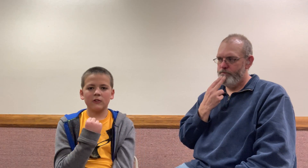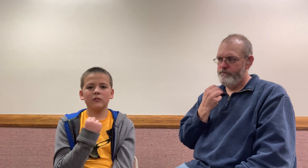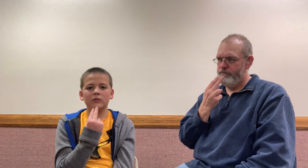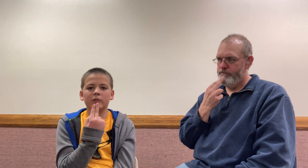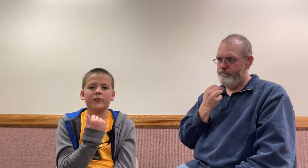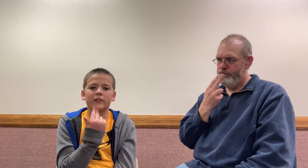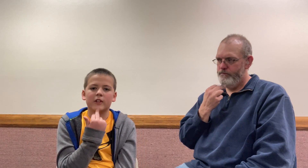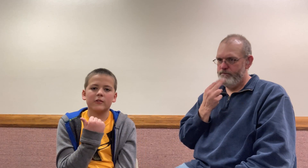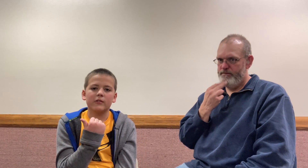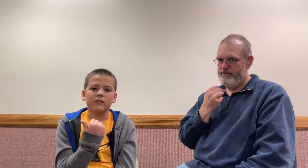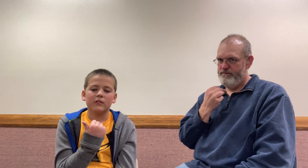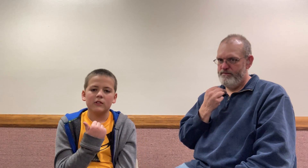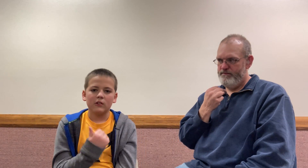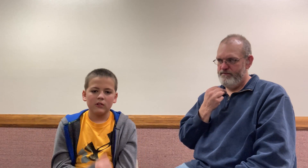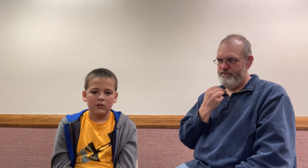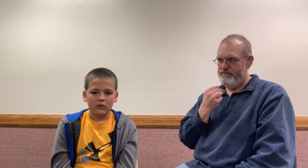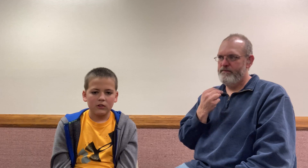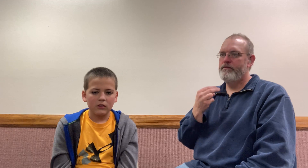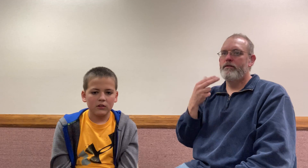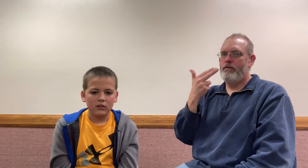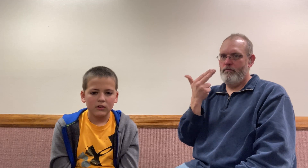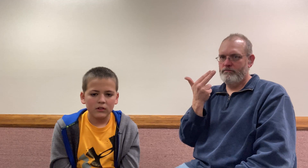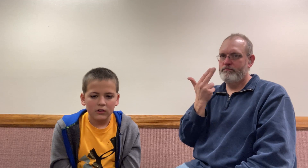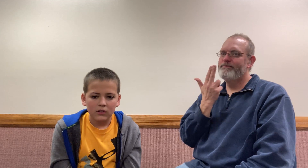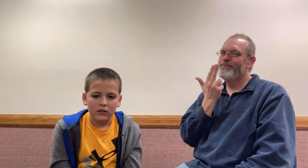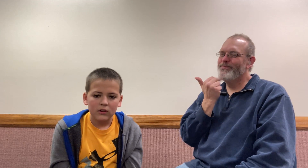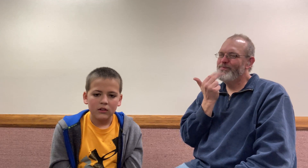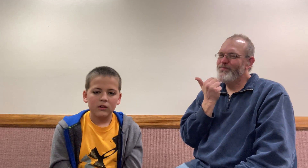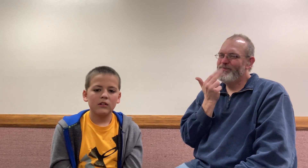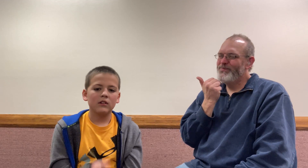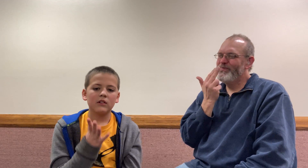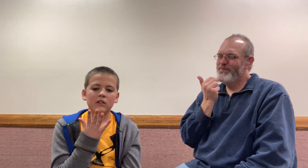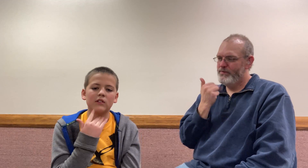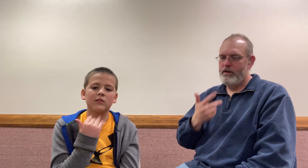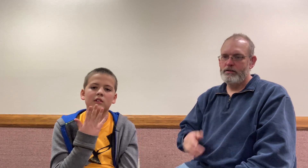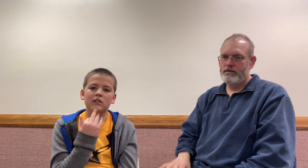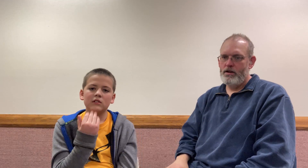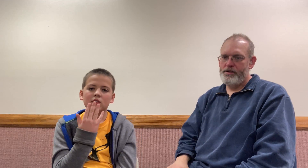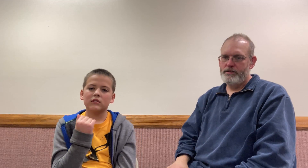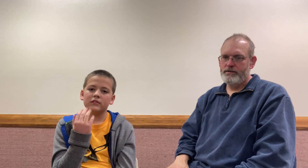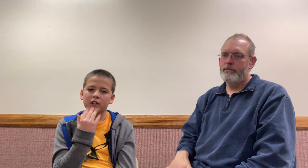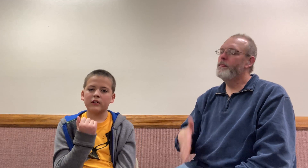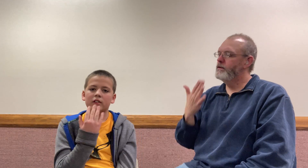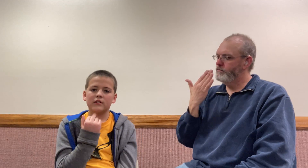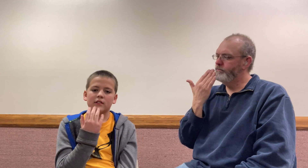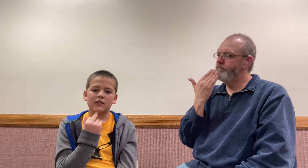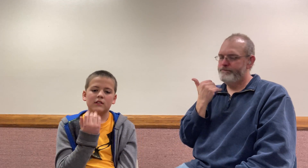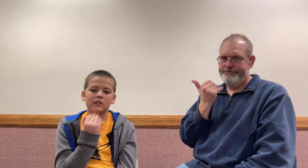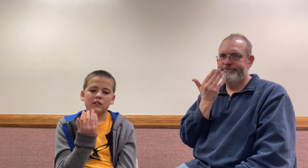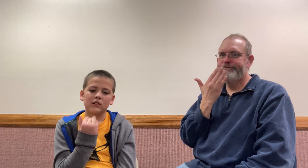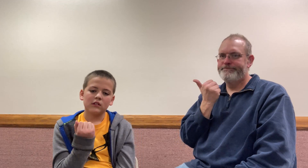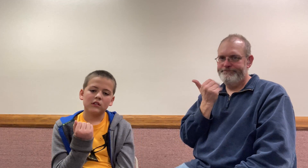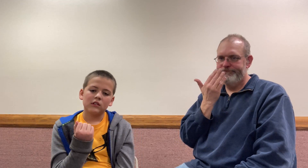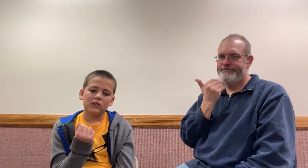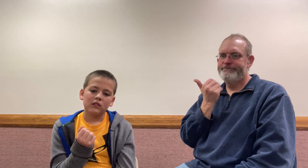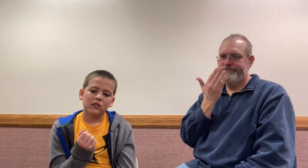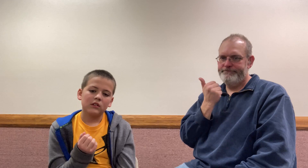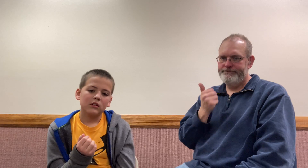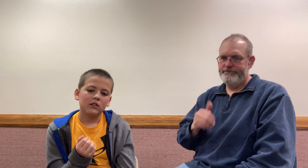Cute or cute. and sweet. Sweet is all fingers. Yep.